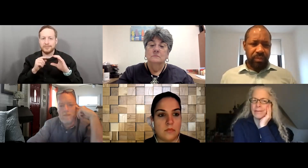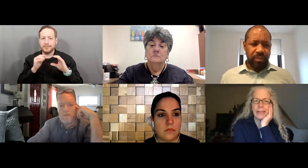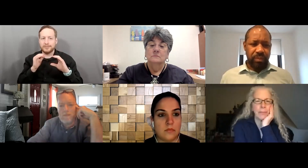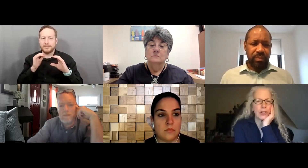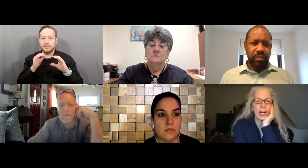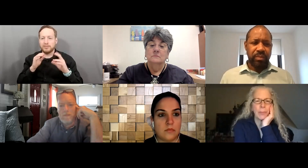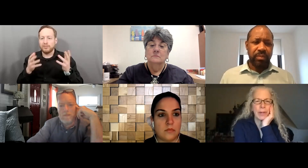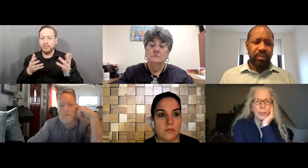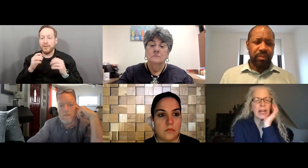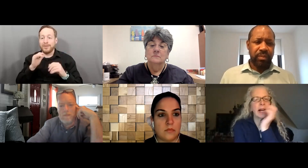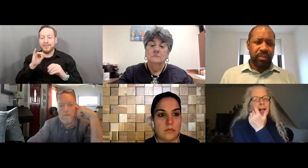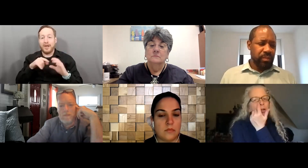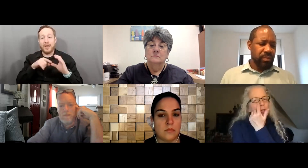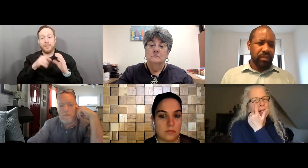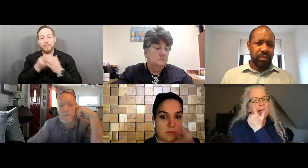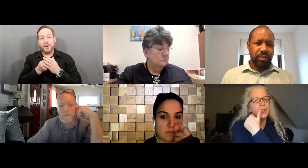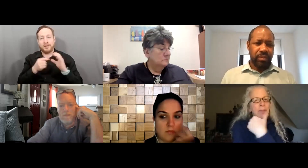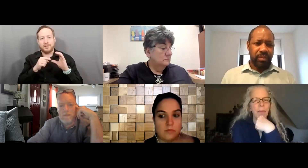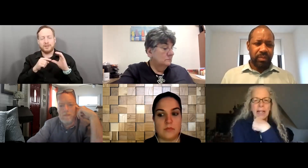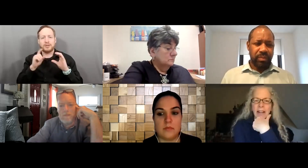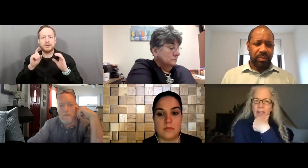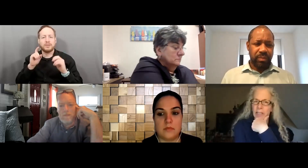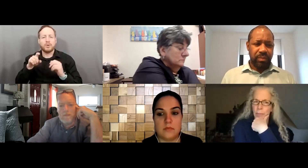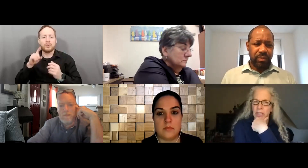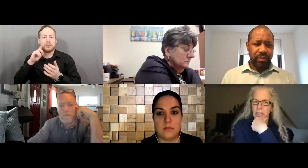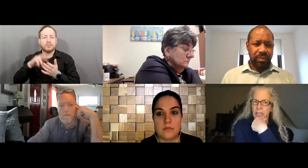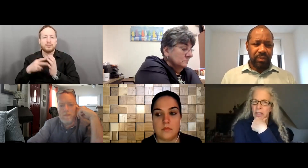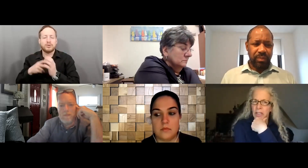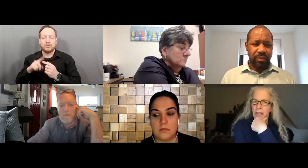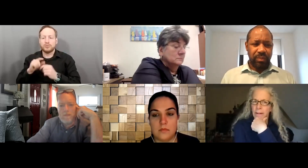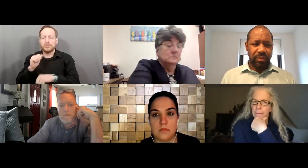I didn't mention how much, but I understand that there is money available.